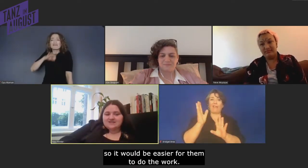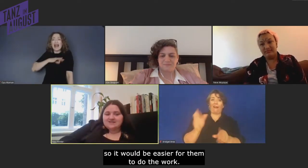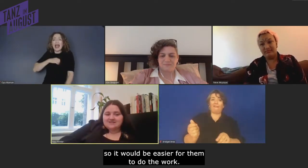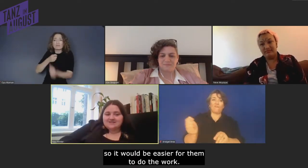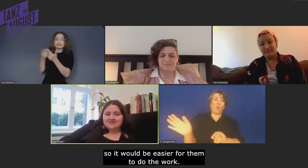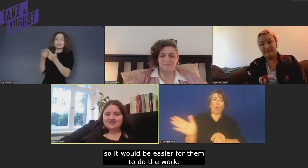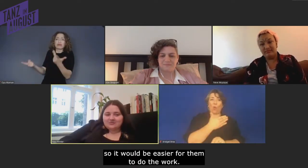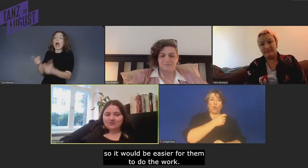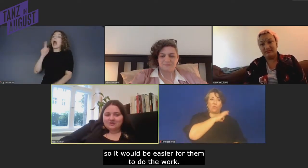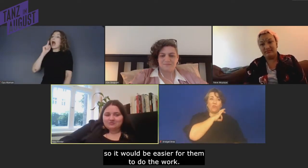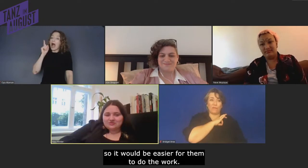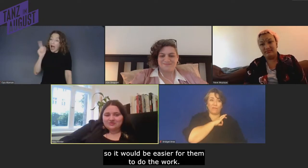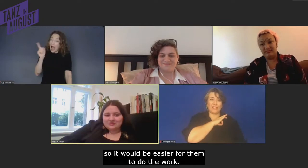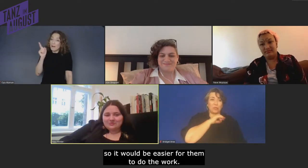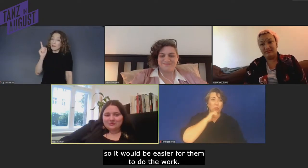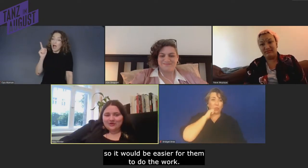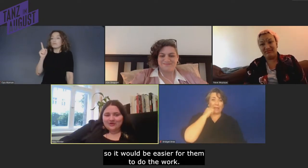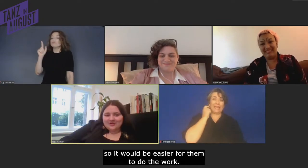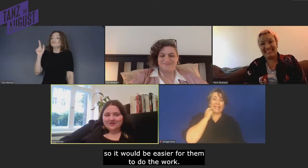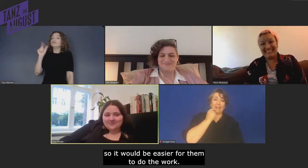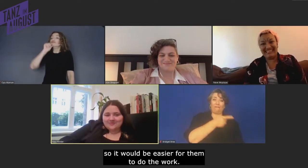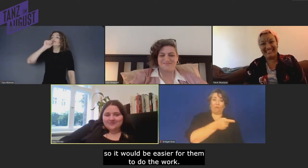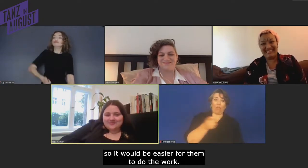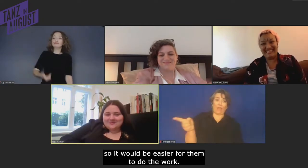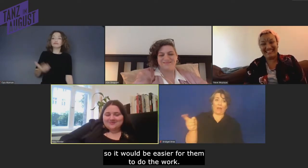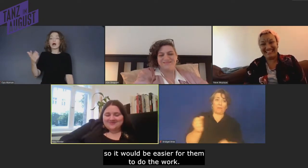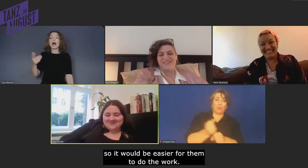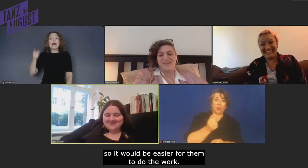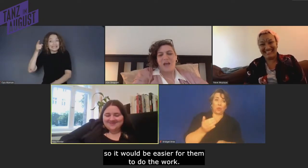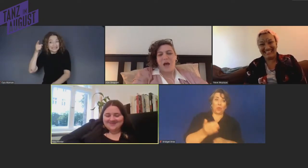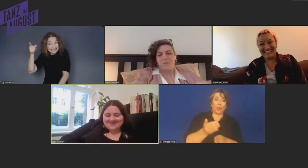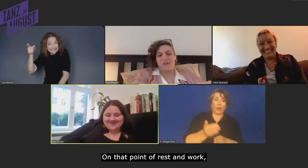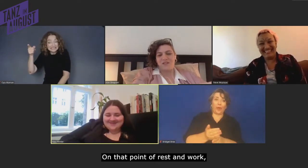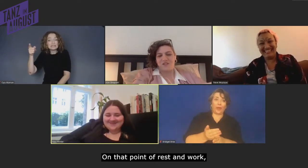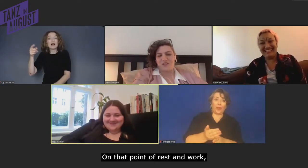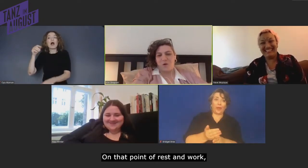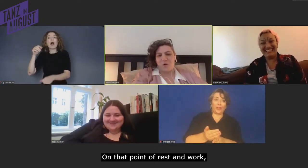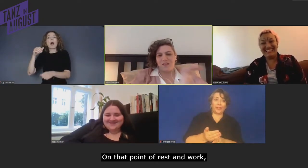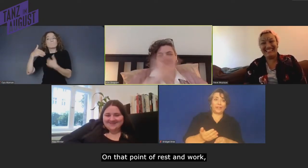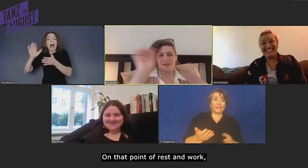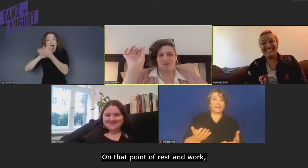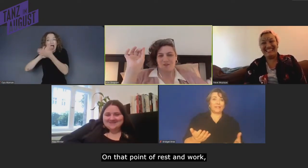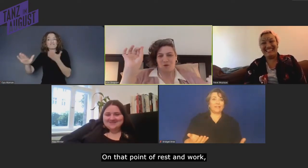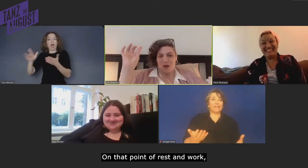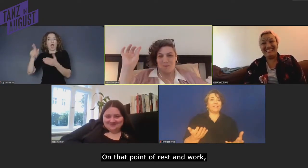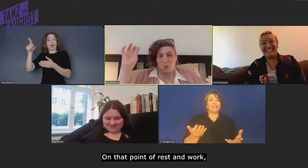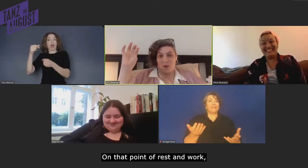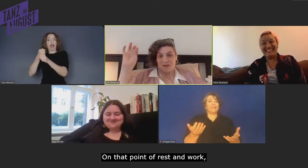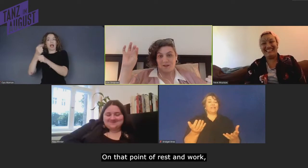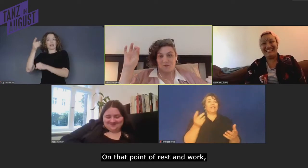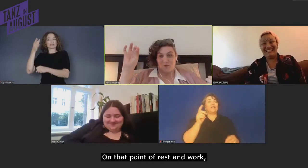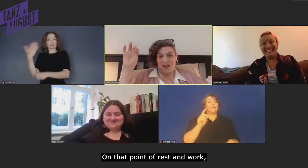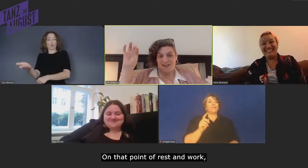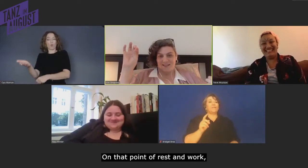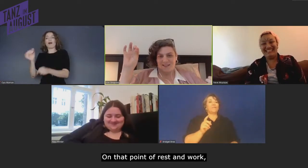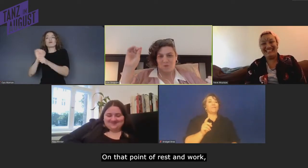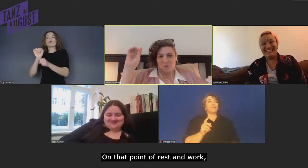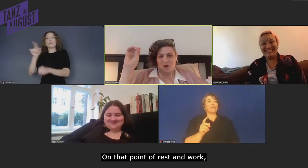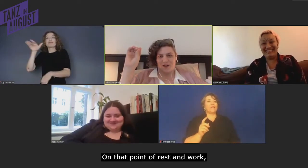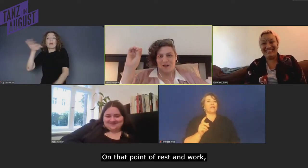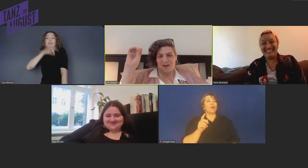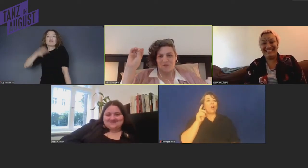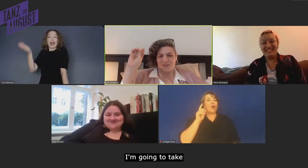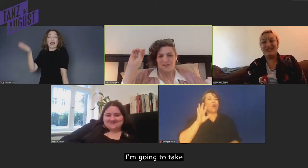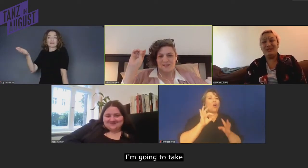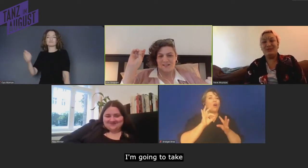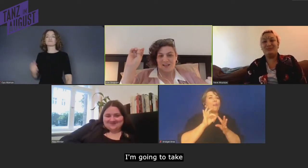actually easier for them to do the work. I'm gonna just on that point of rest and work,